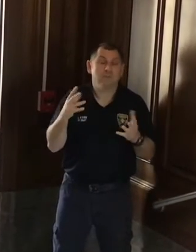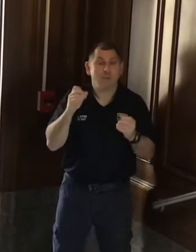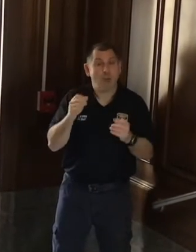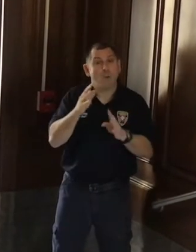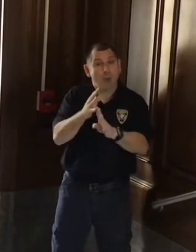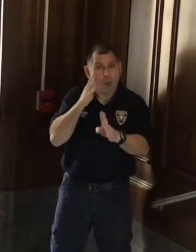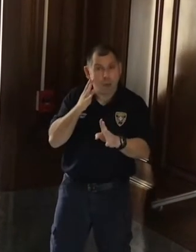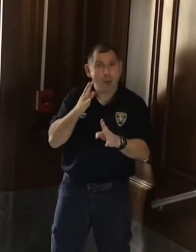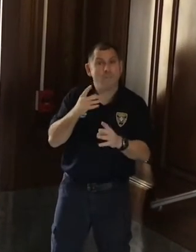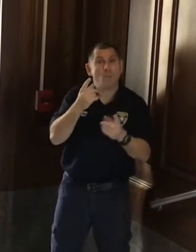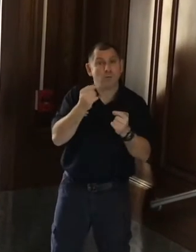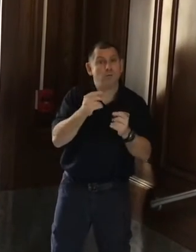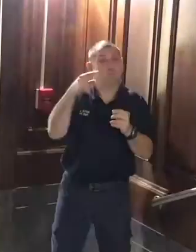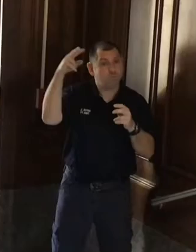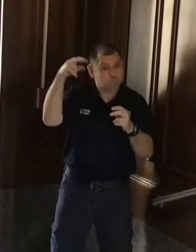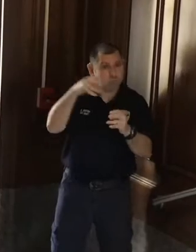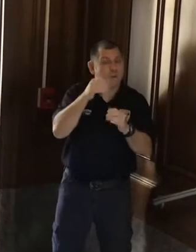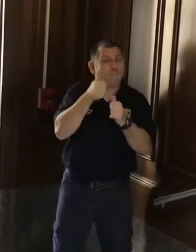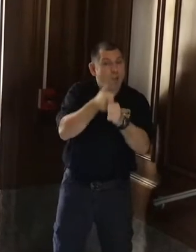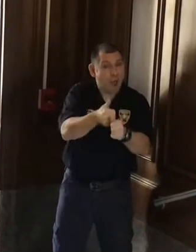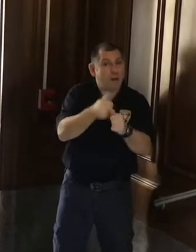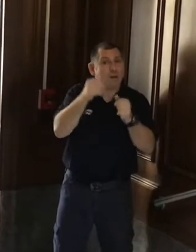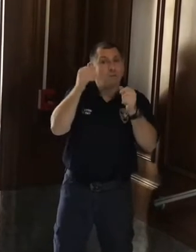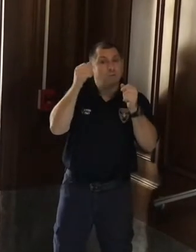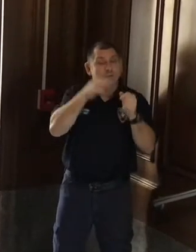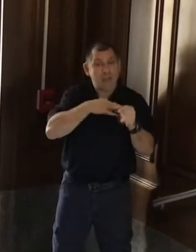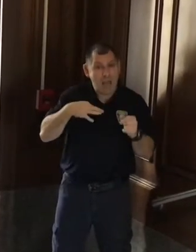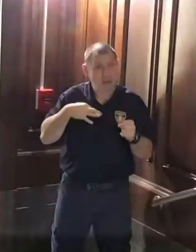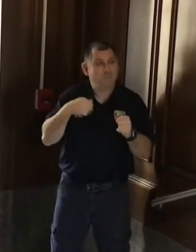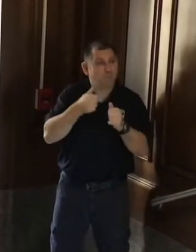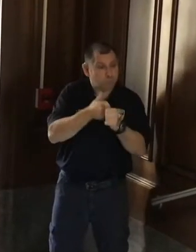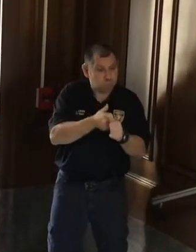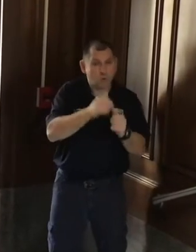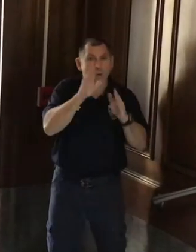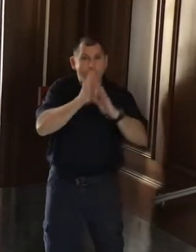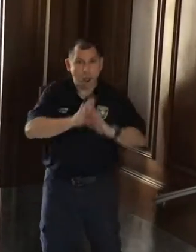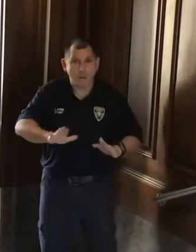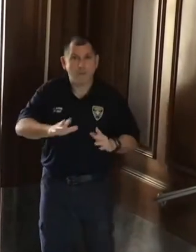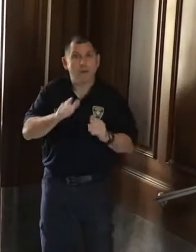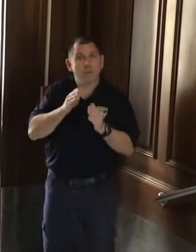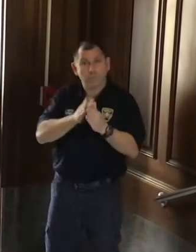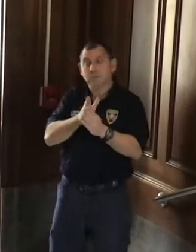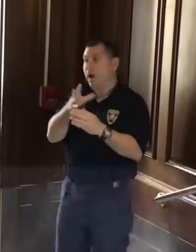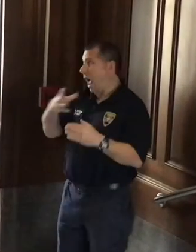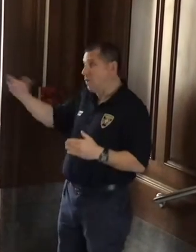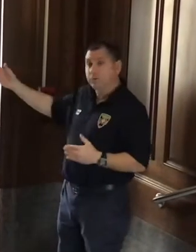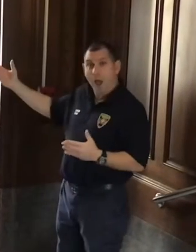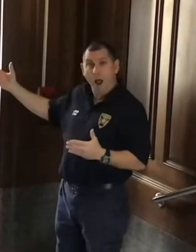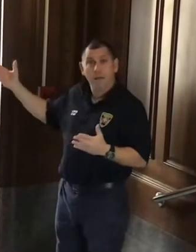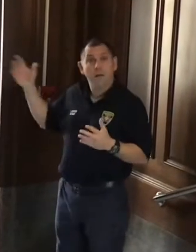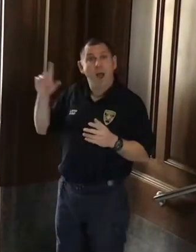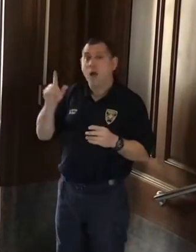doesn't matter. If it goes off, take it seriously, and you're going to follow the school's plan, follow the staff, calmly walk